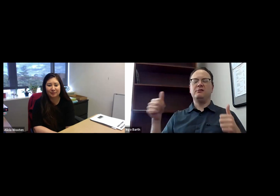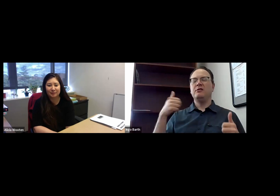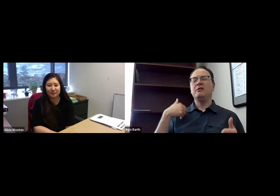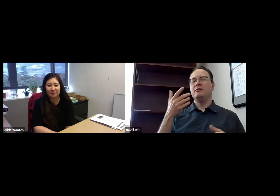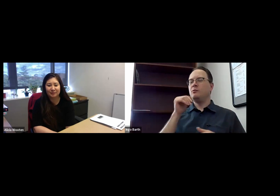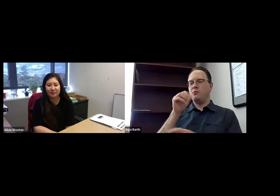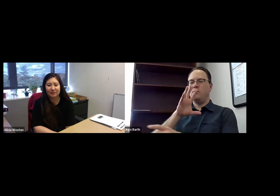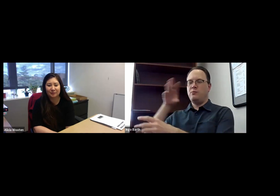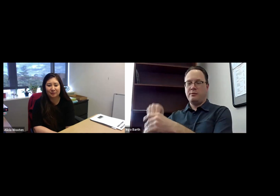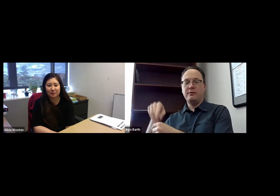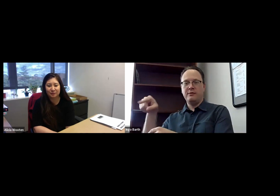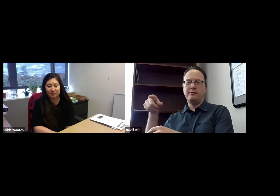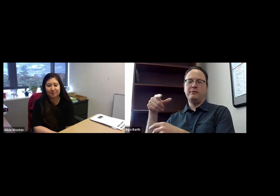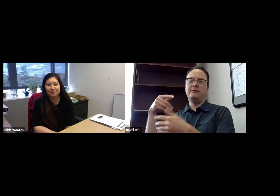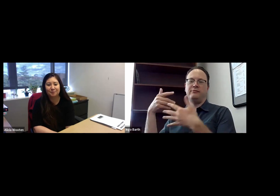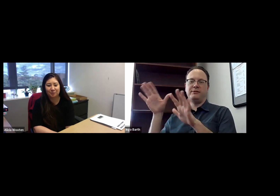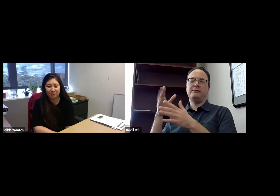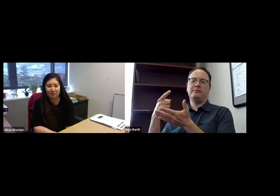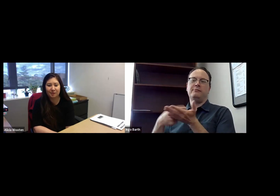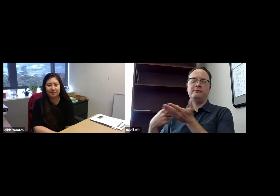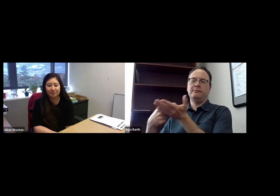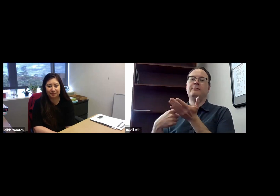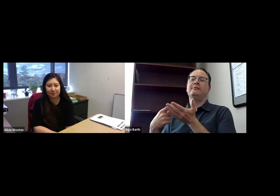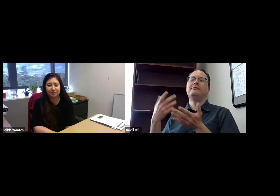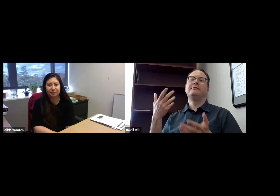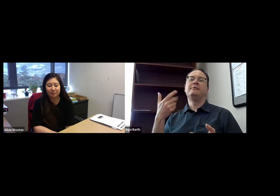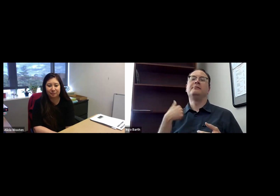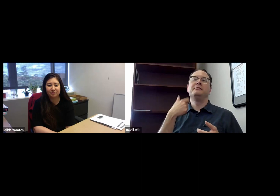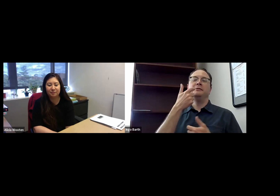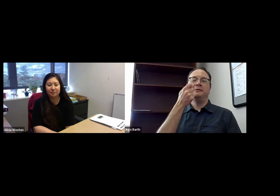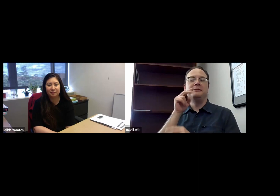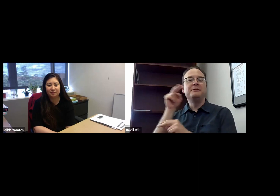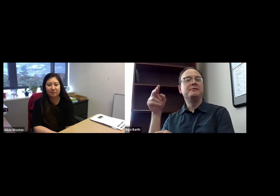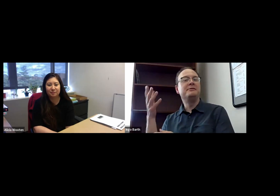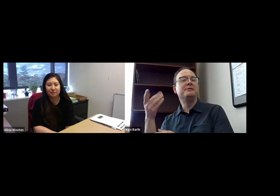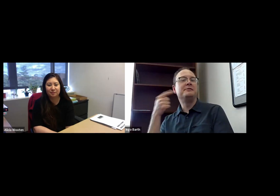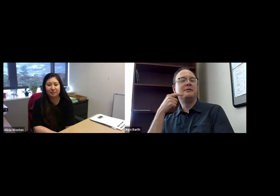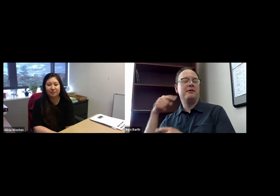we had that meeting, we didn't include that discussion.